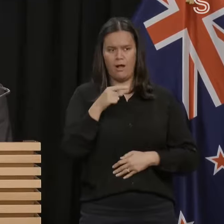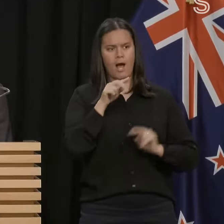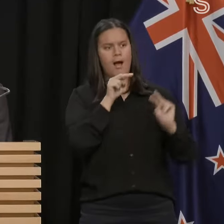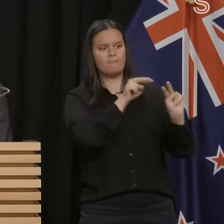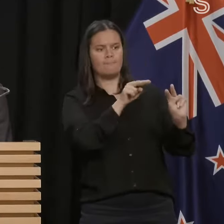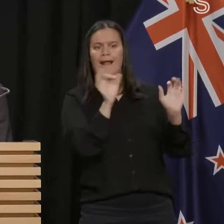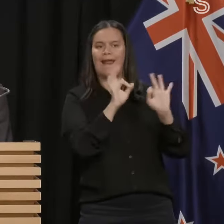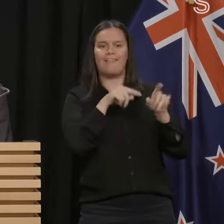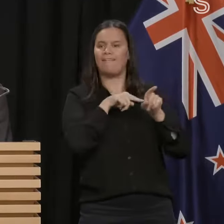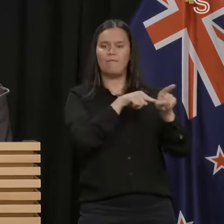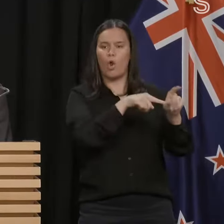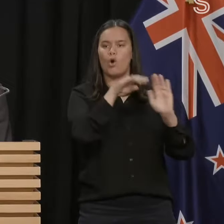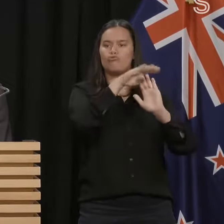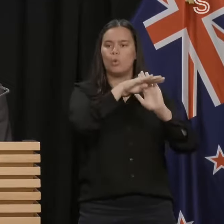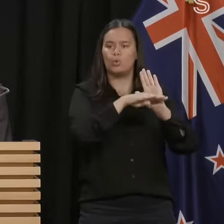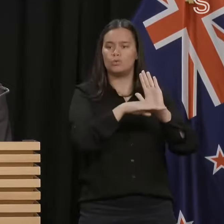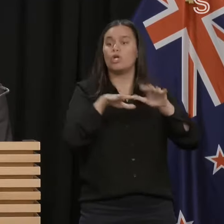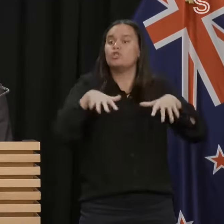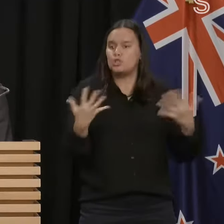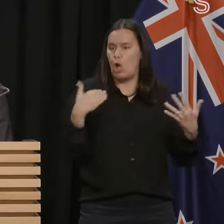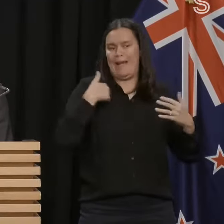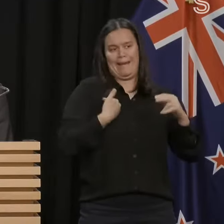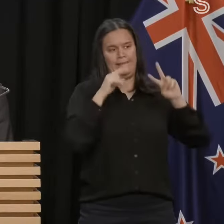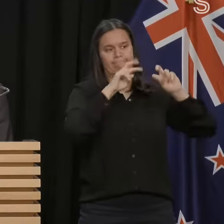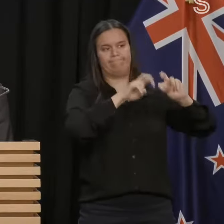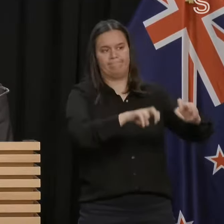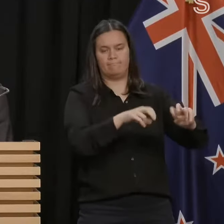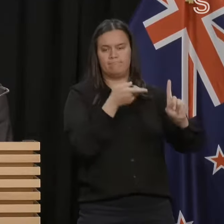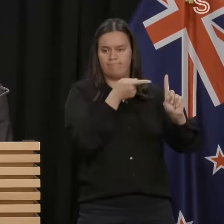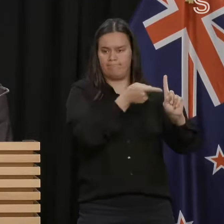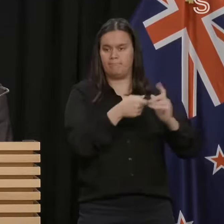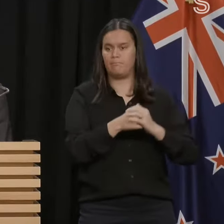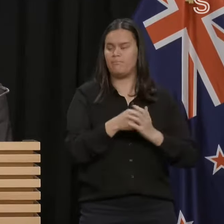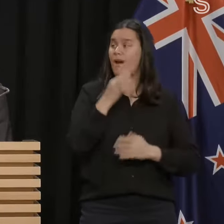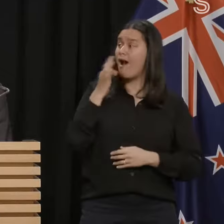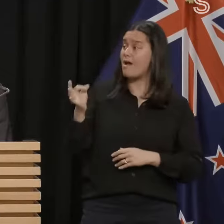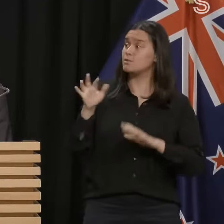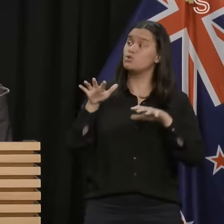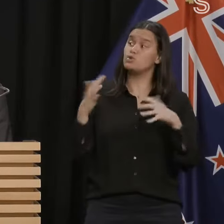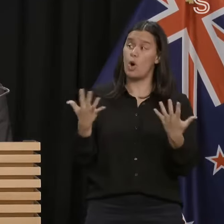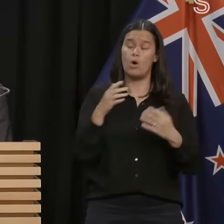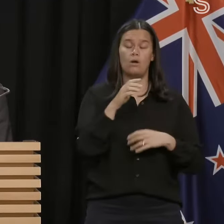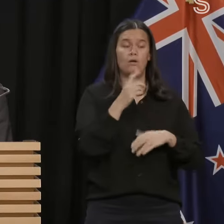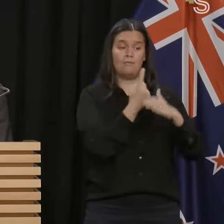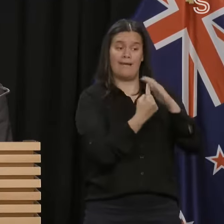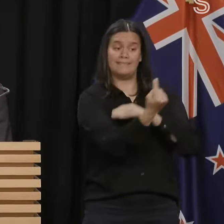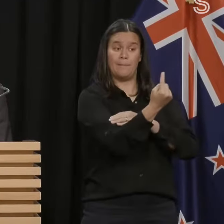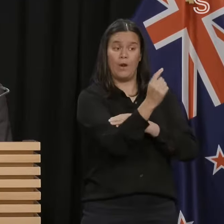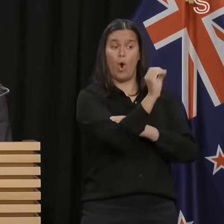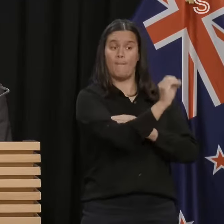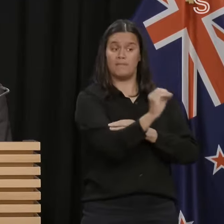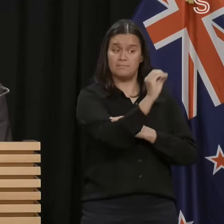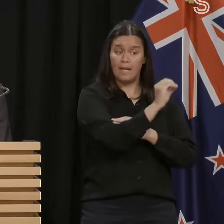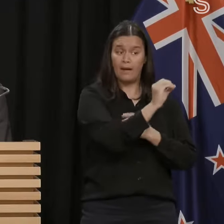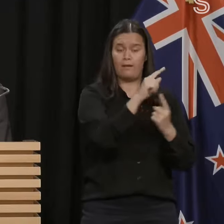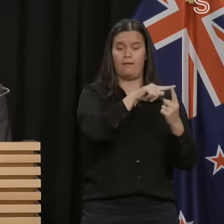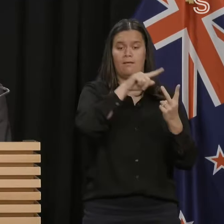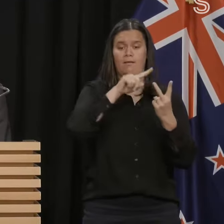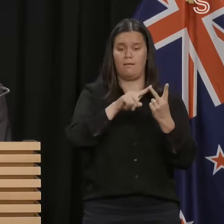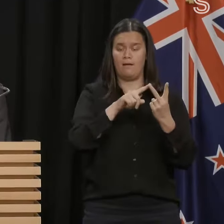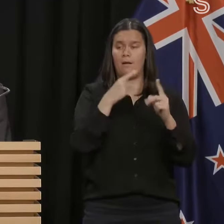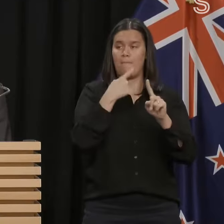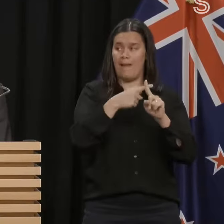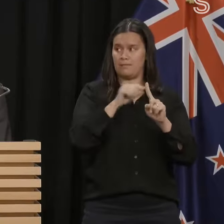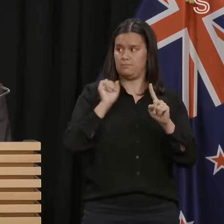that we're getting to the bottom of that is important. So you're expecting the Ombudsman and the terms of reference to find something not politically palpable for the rest